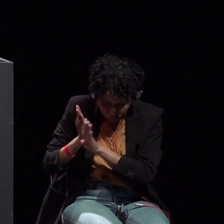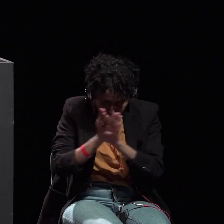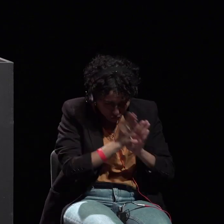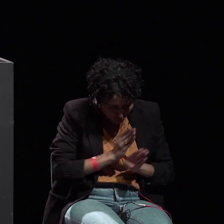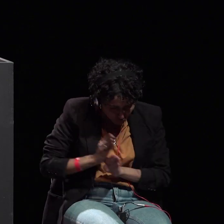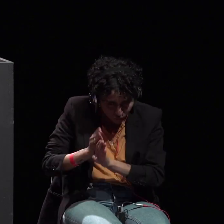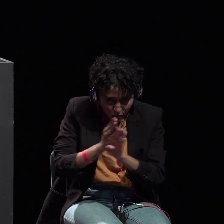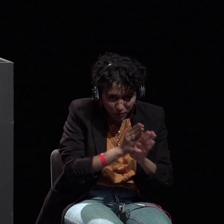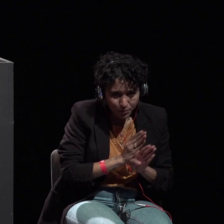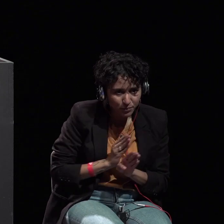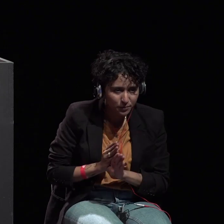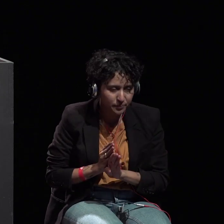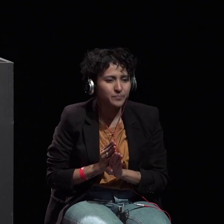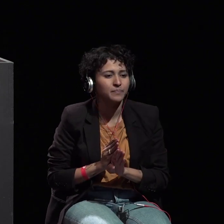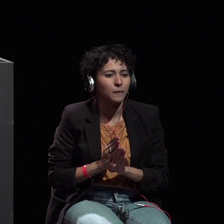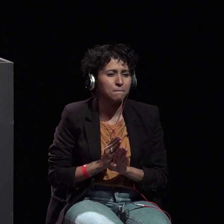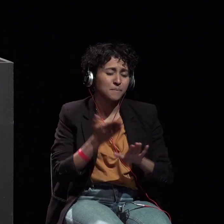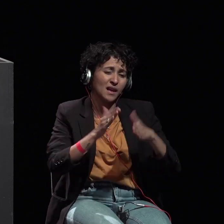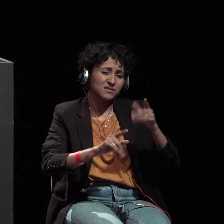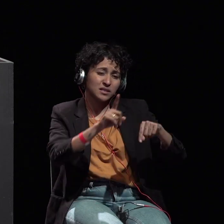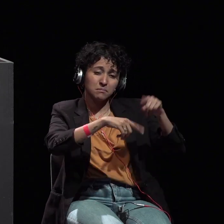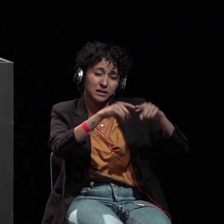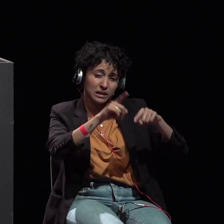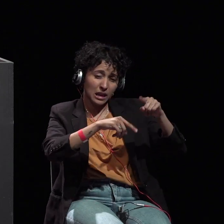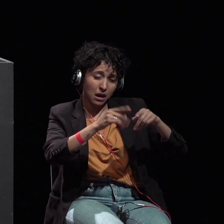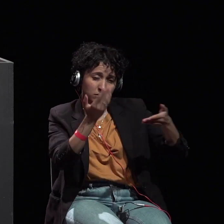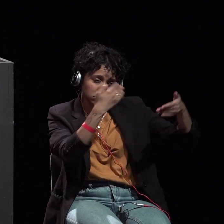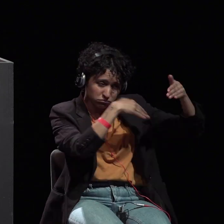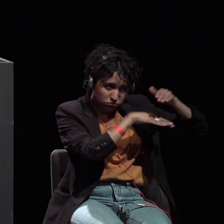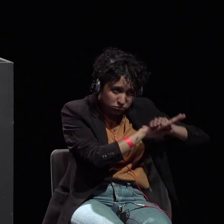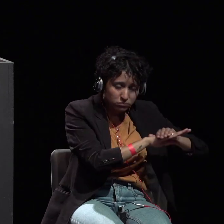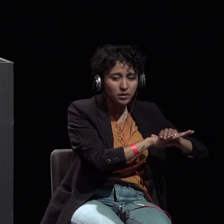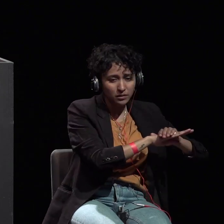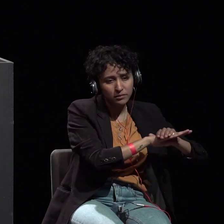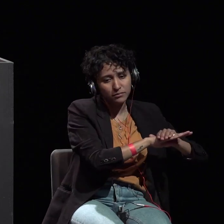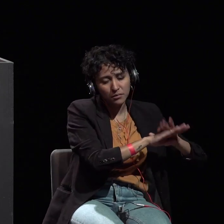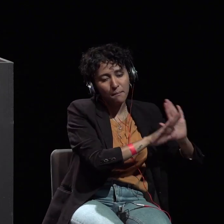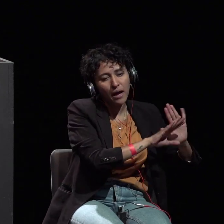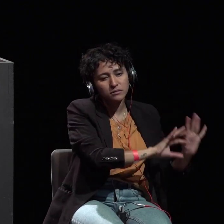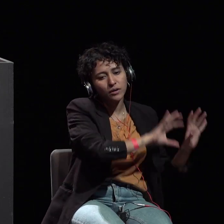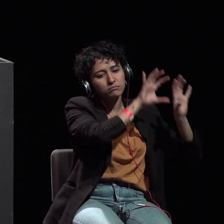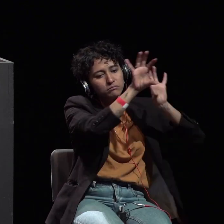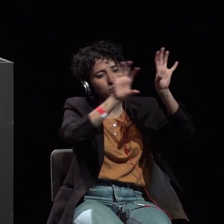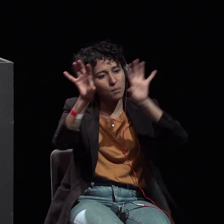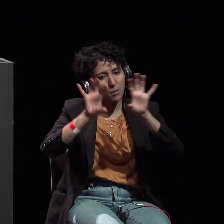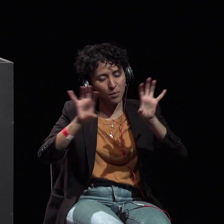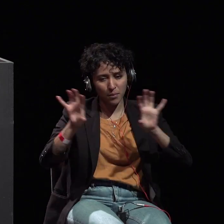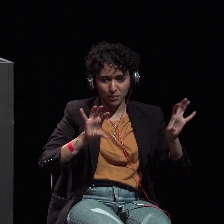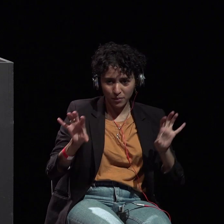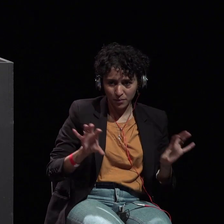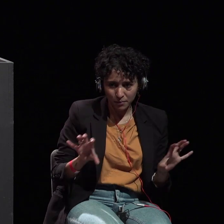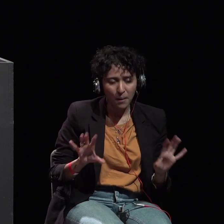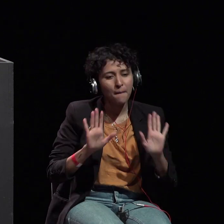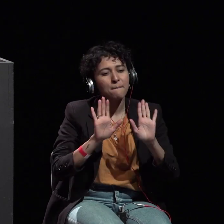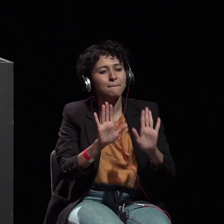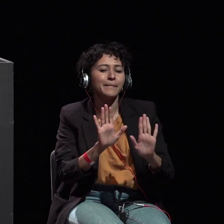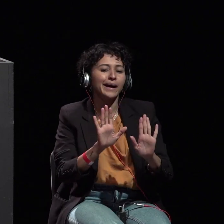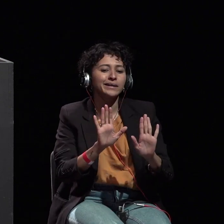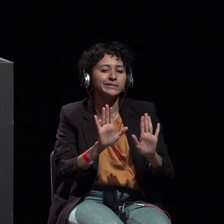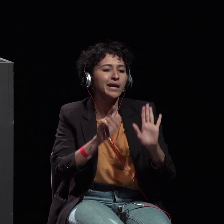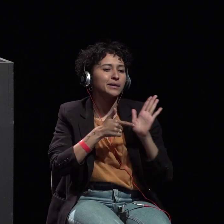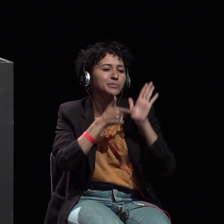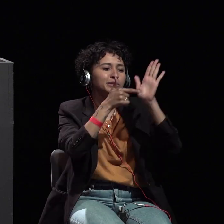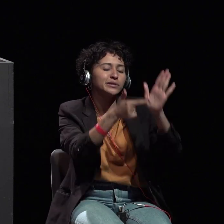found. Culminating in display, which prioritizes aesthetic uniqueness, and finally, exoticization, where the belongings are